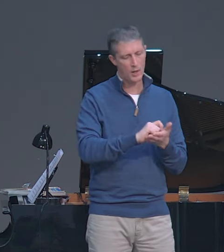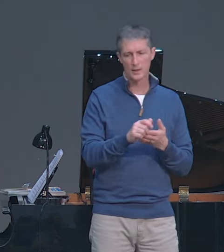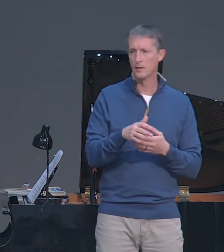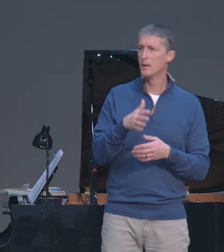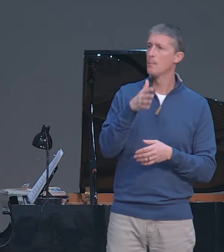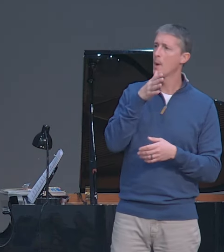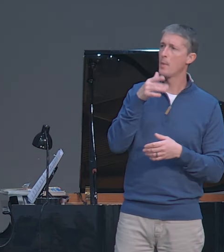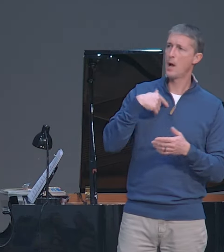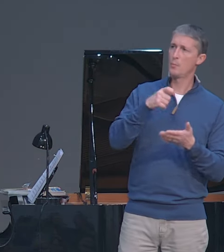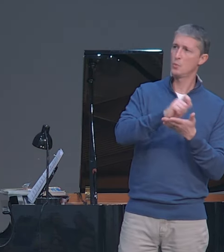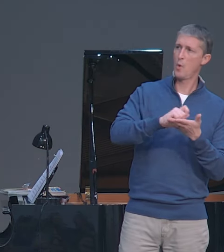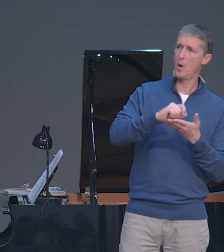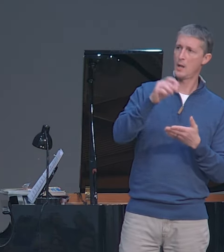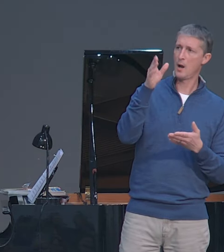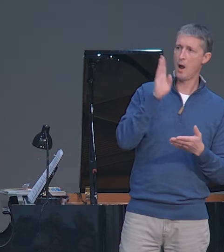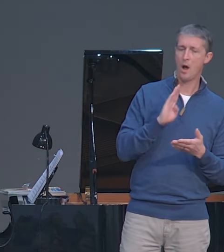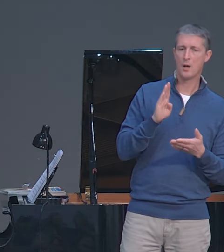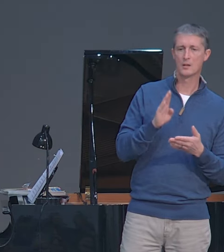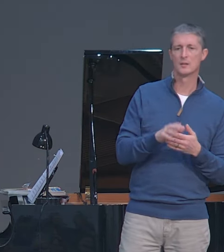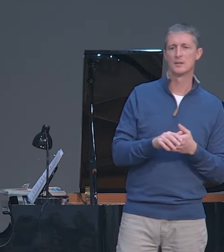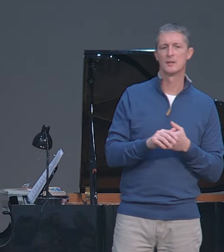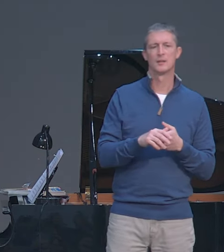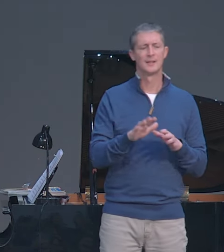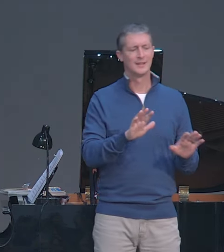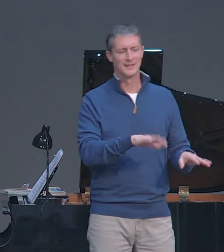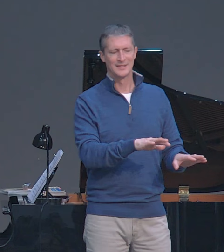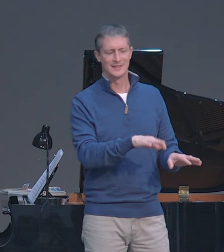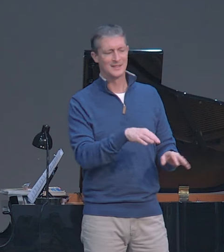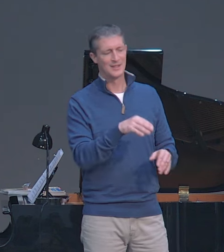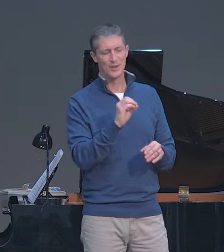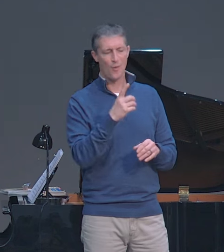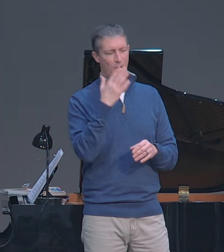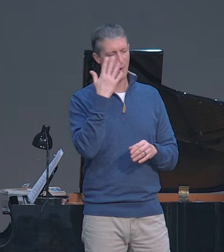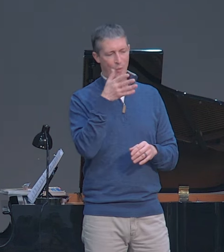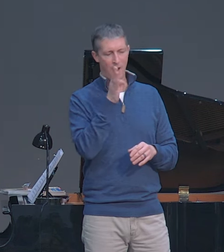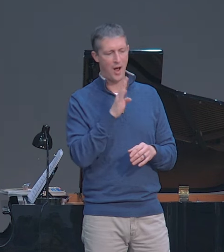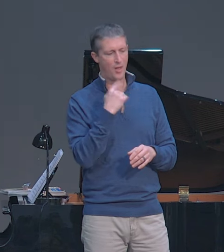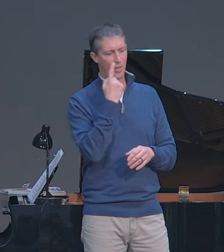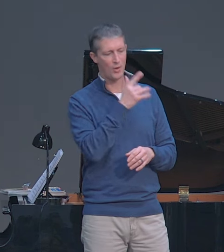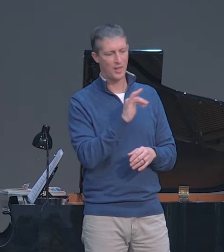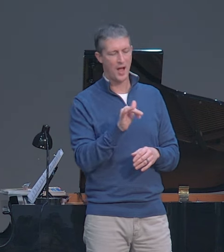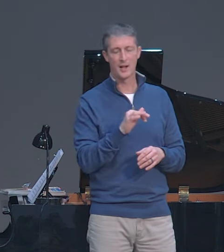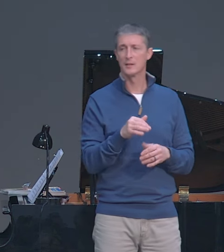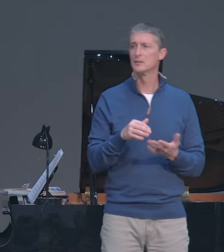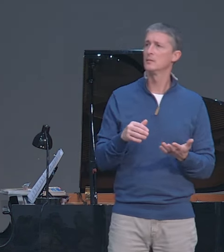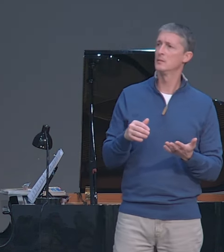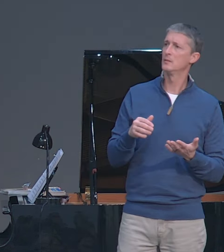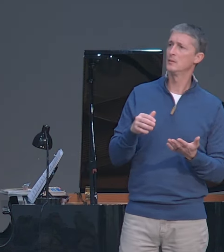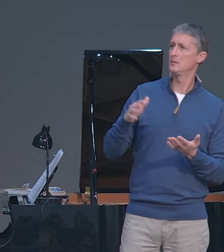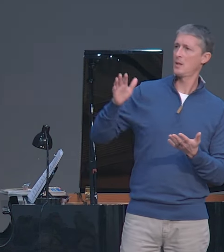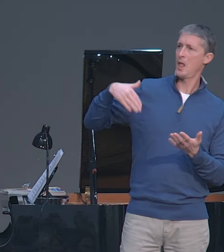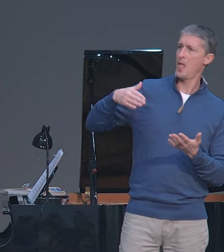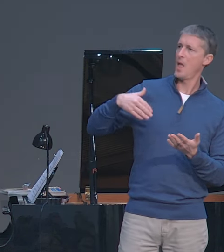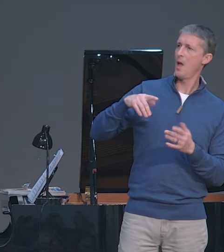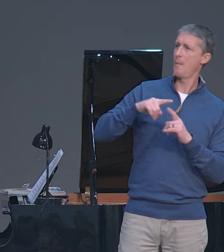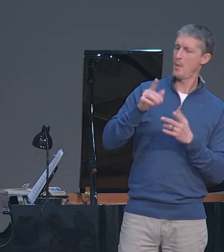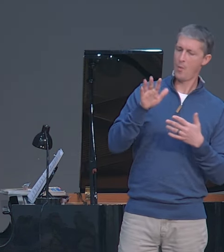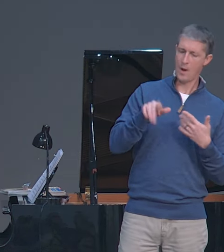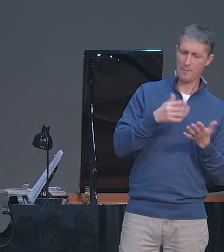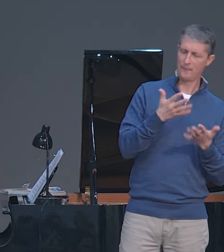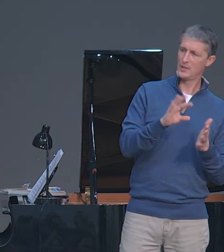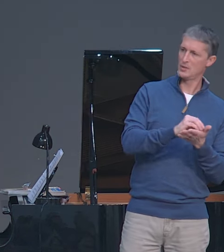honey, no one knows what God looks like. The boy says, well, they will when I get through.